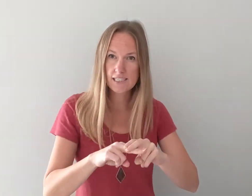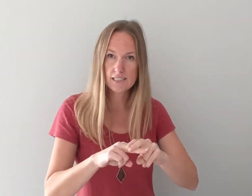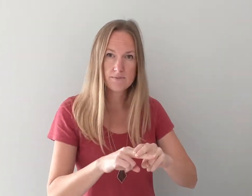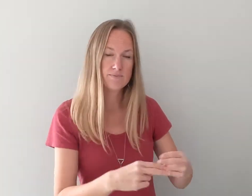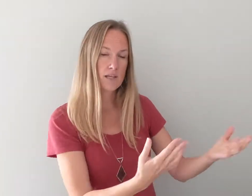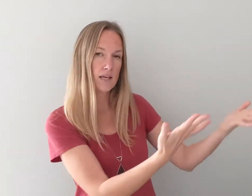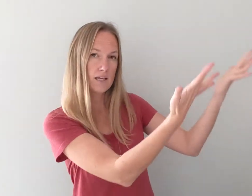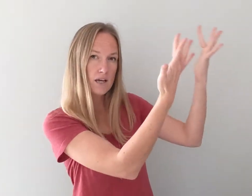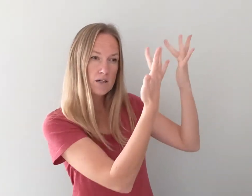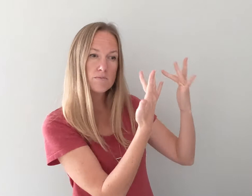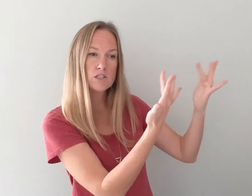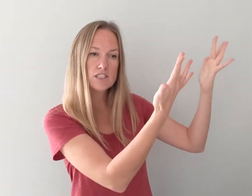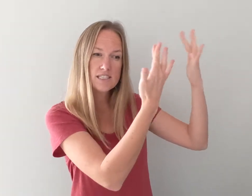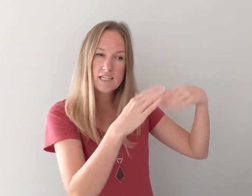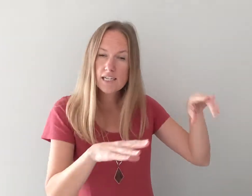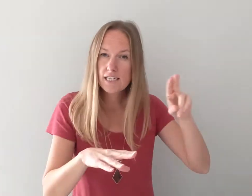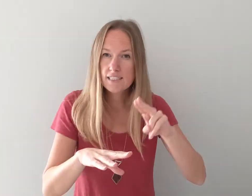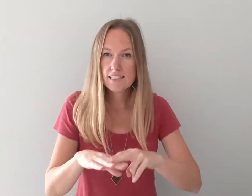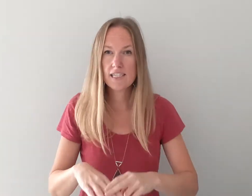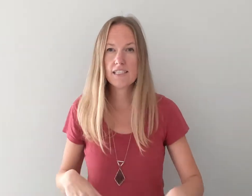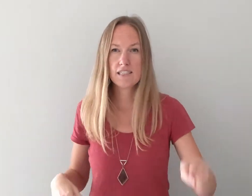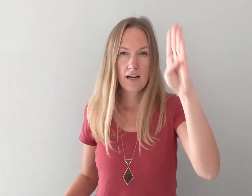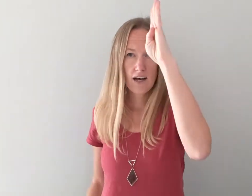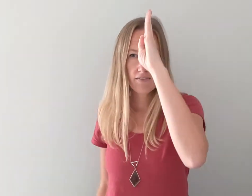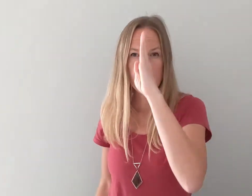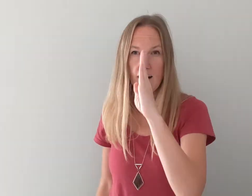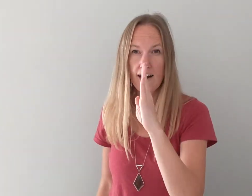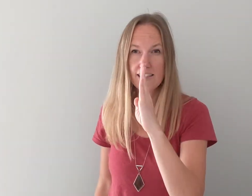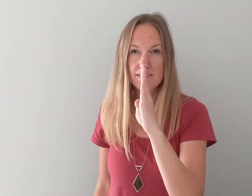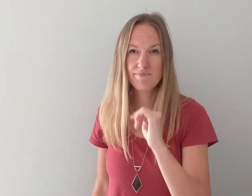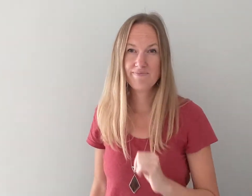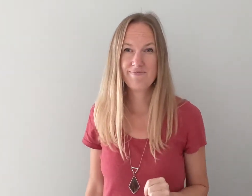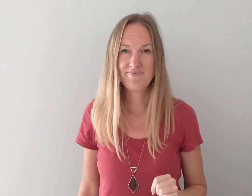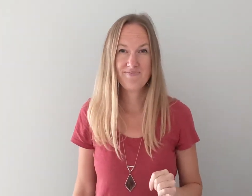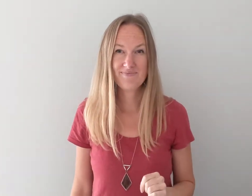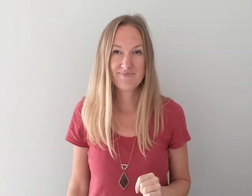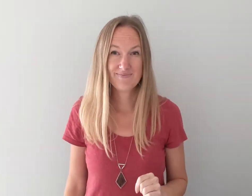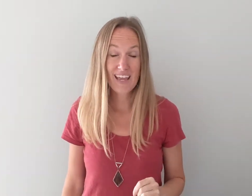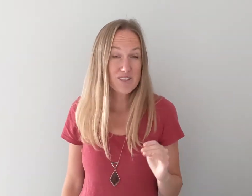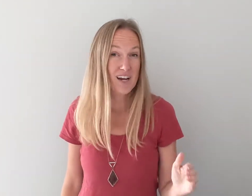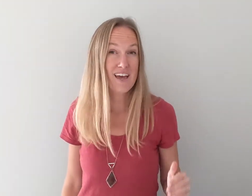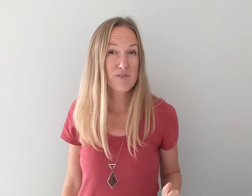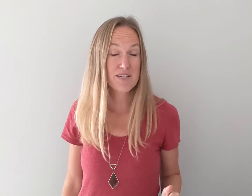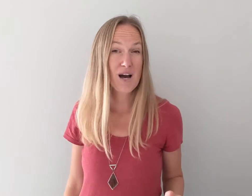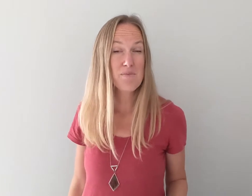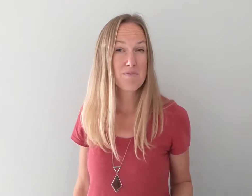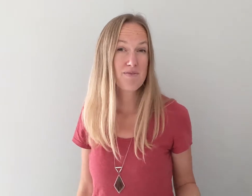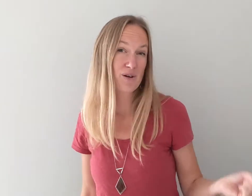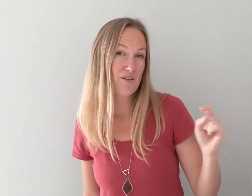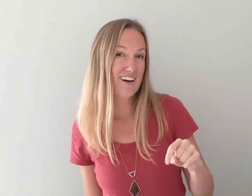seat. Okay, mercy seat of God. Okay, we'll try that from the top before going on